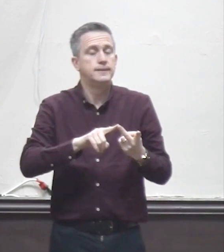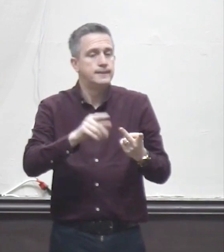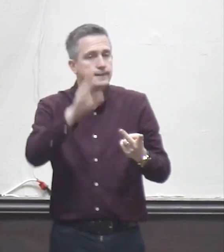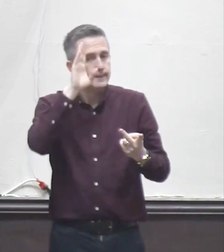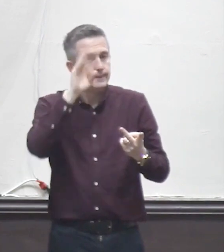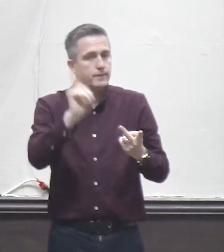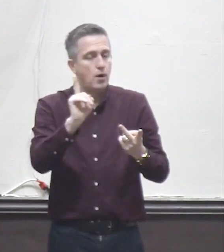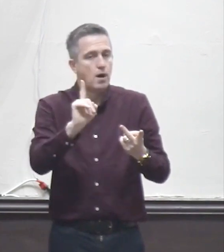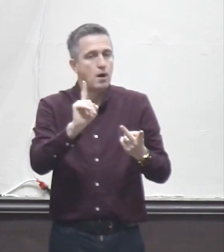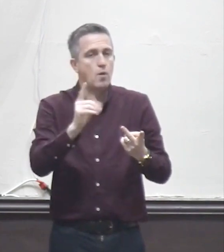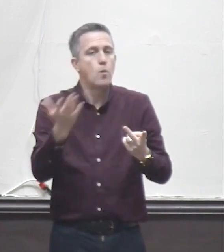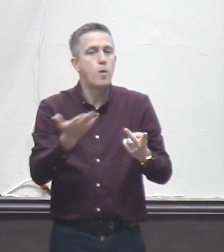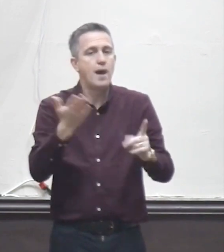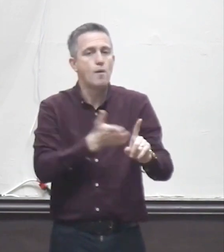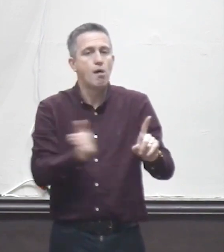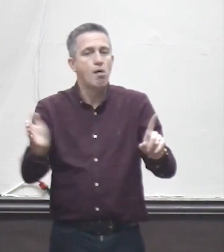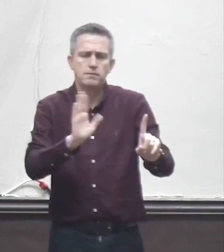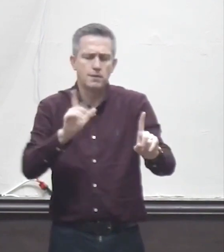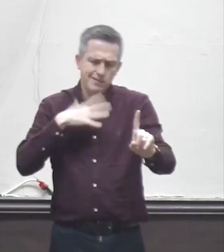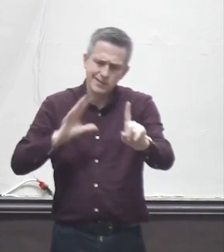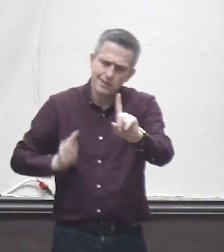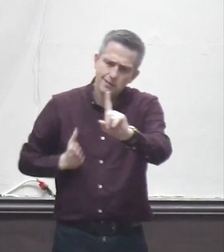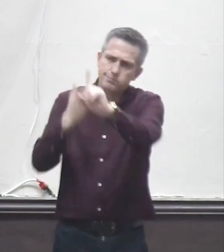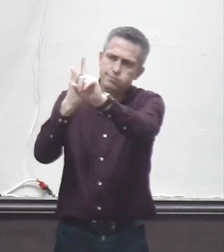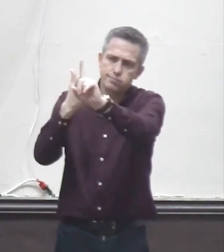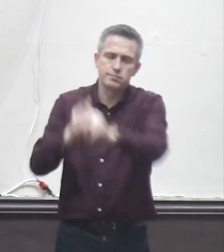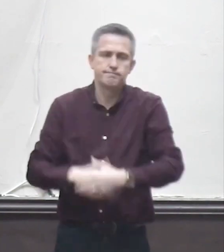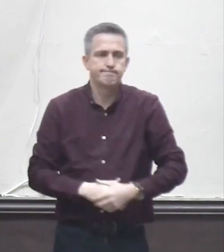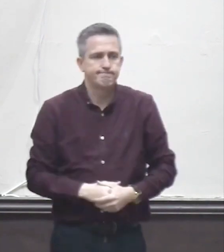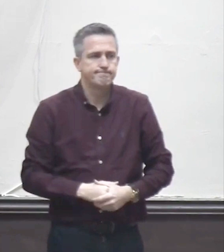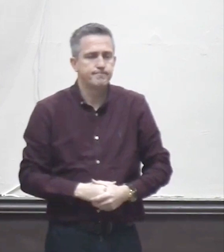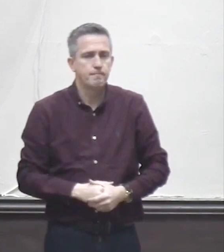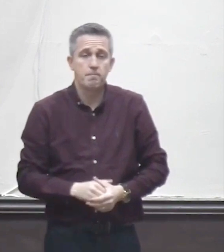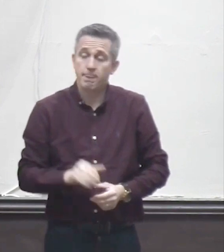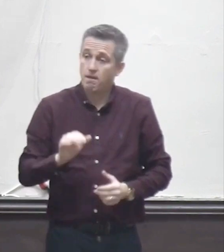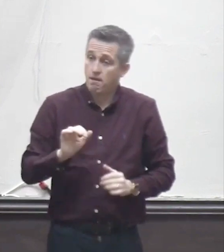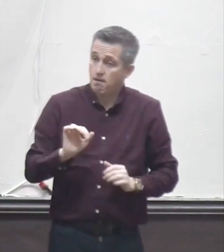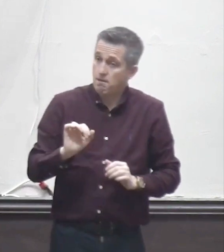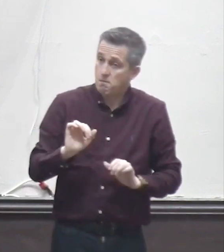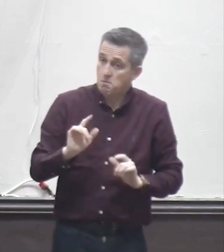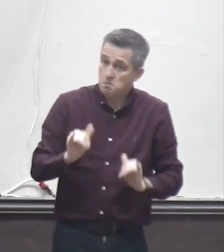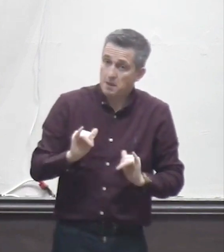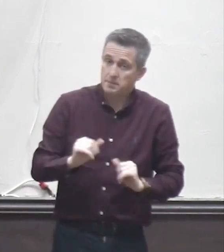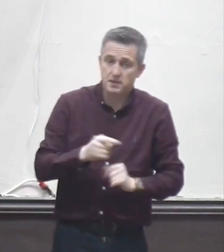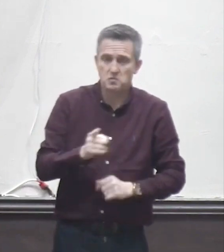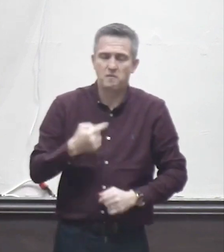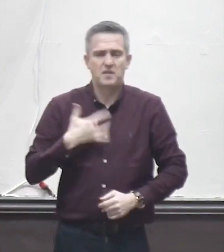to associate partners with Allah Azza wa Jal. Now we might think and say to ourselves, this is a very